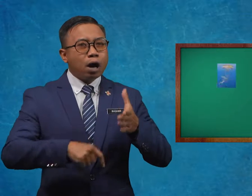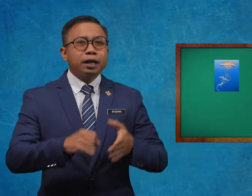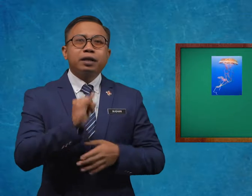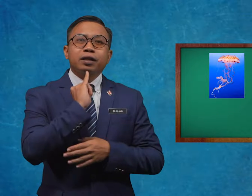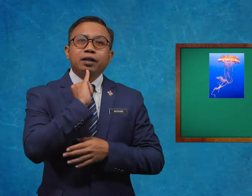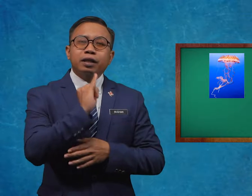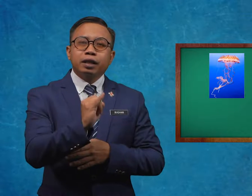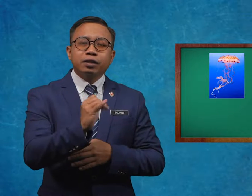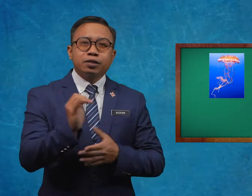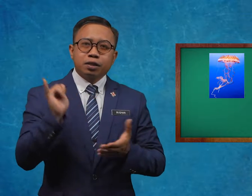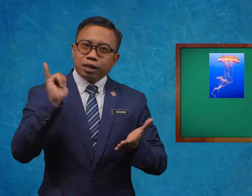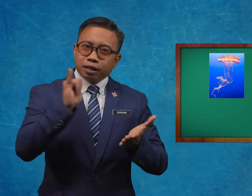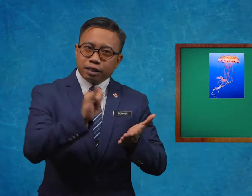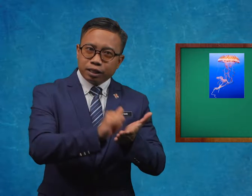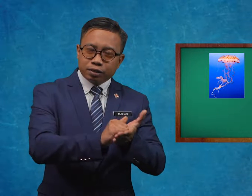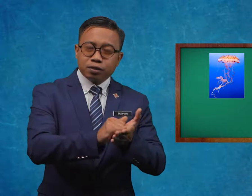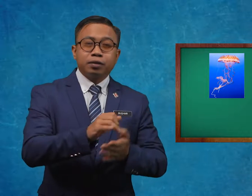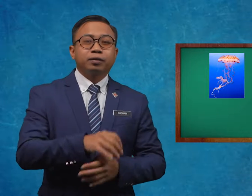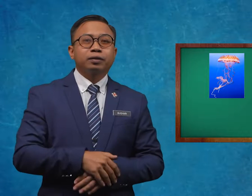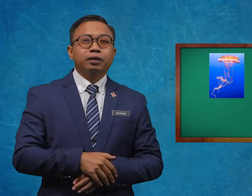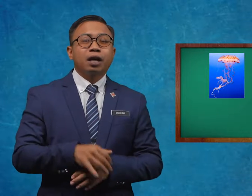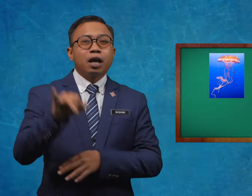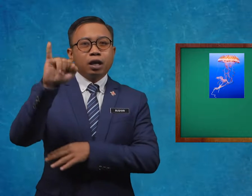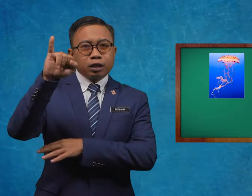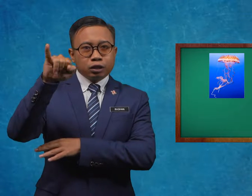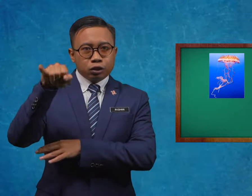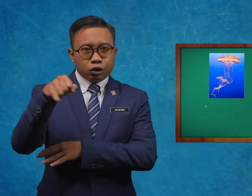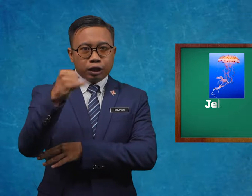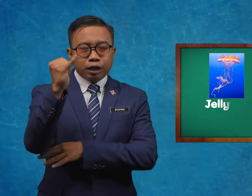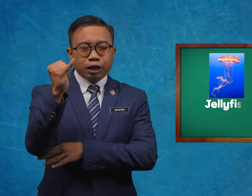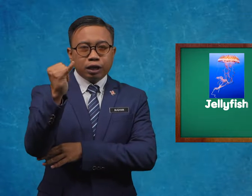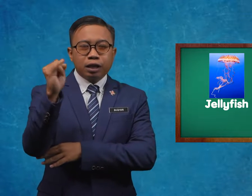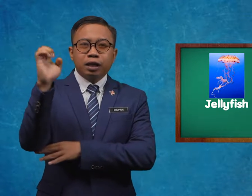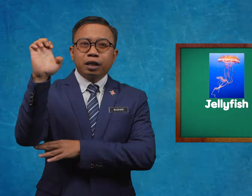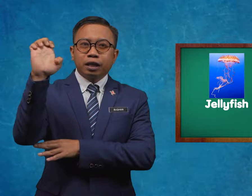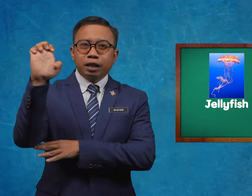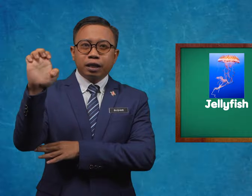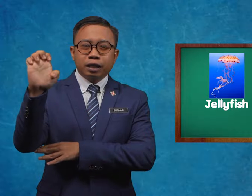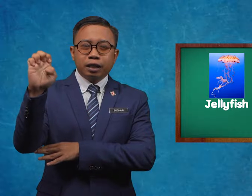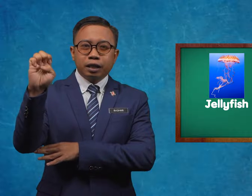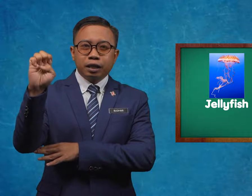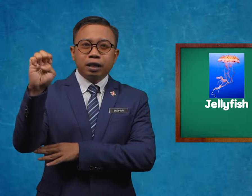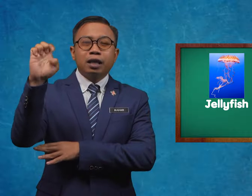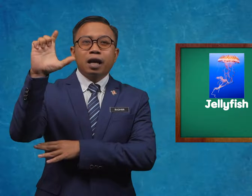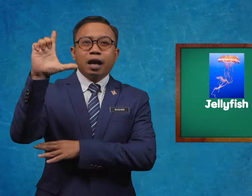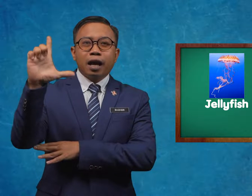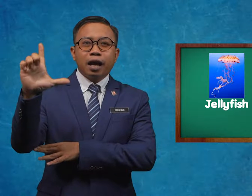What is this? J E